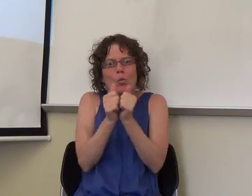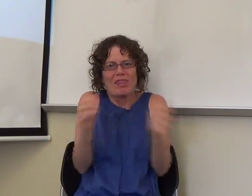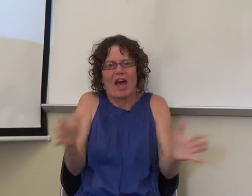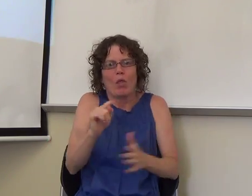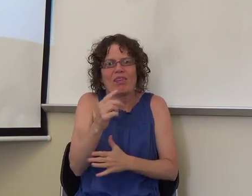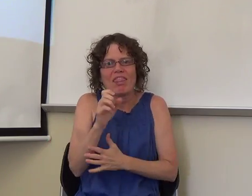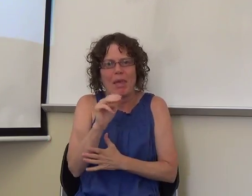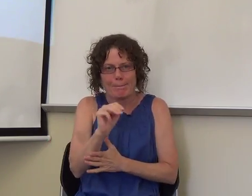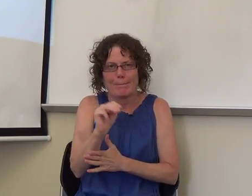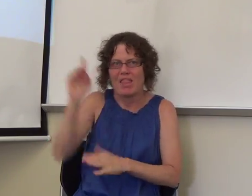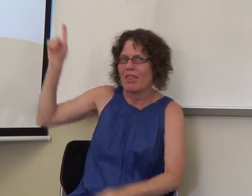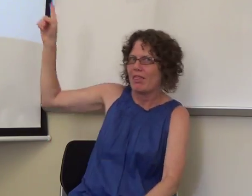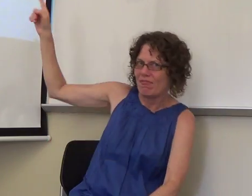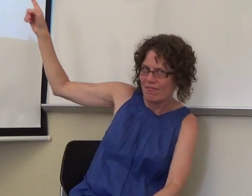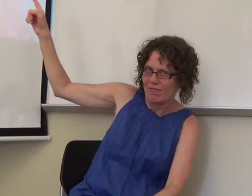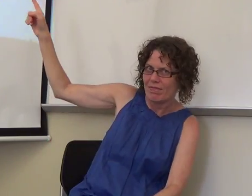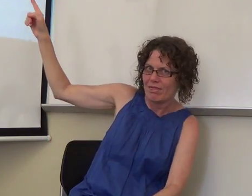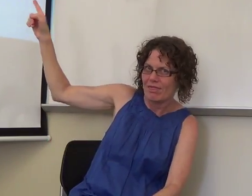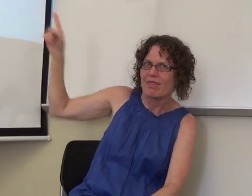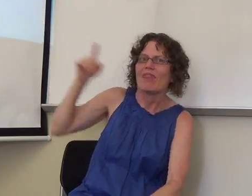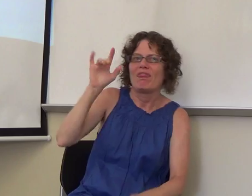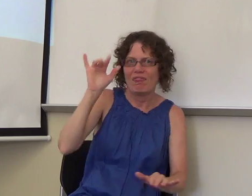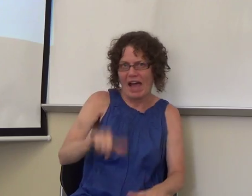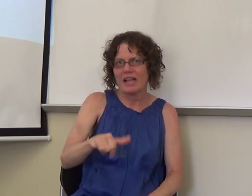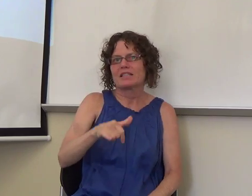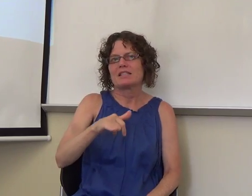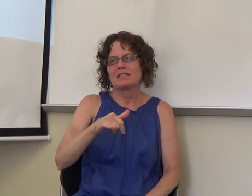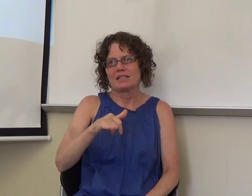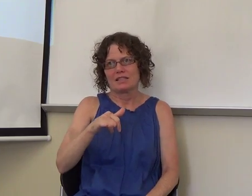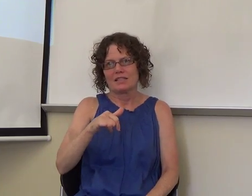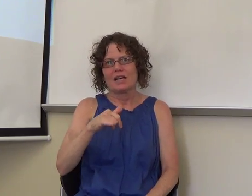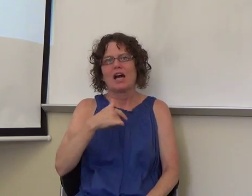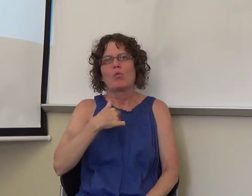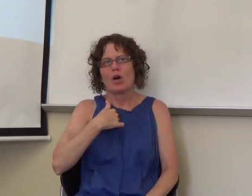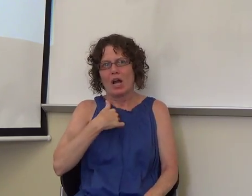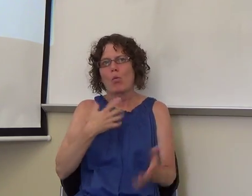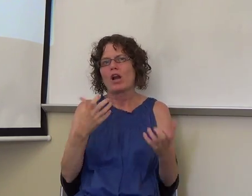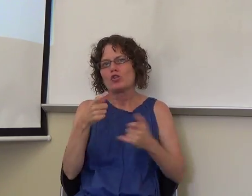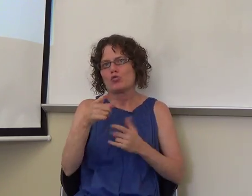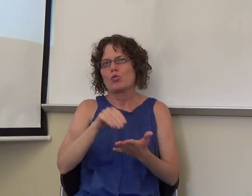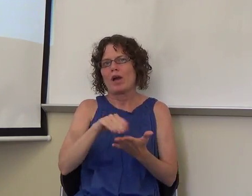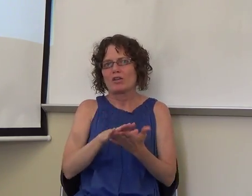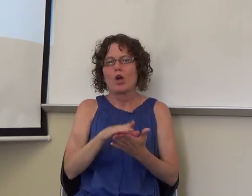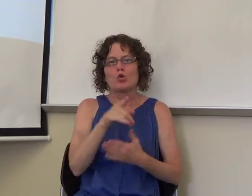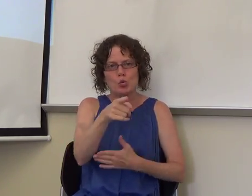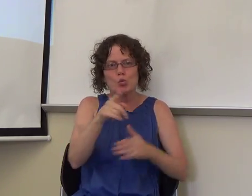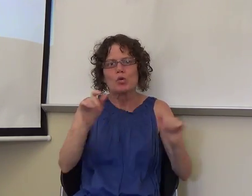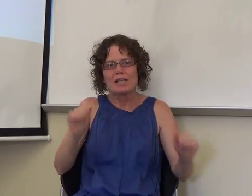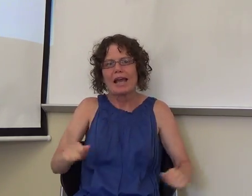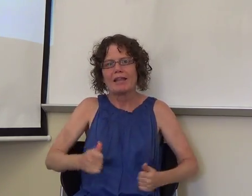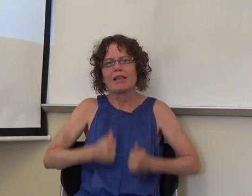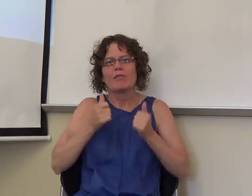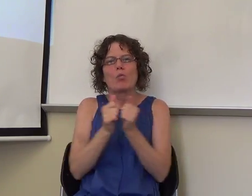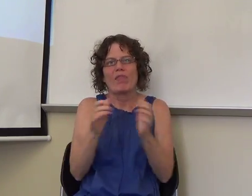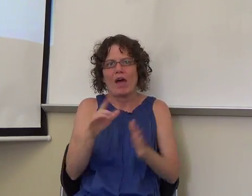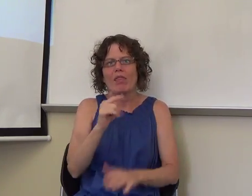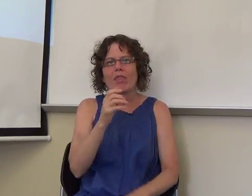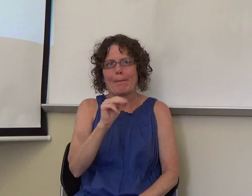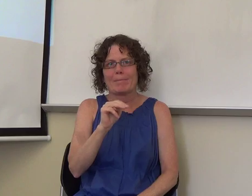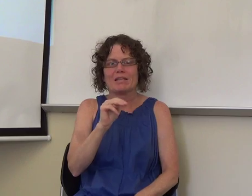definition of this word. That's one of these. Dispensable, you can live without them? Yeah, you could live without them. That's the answer. Does